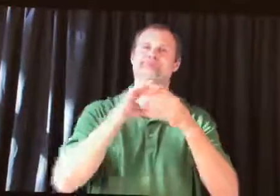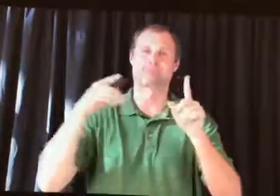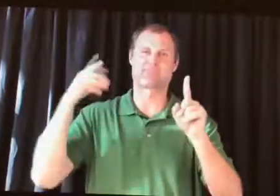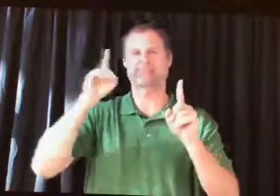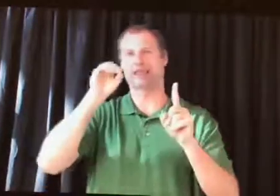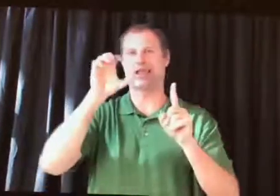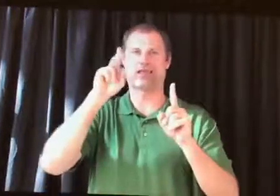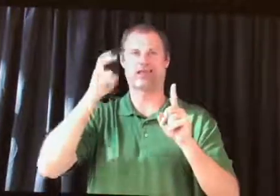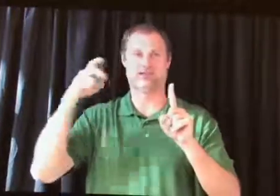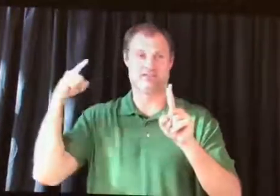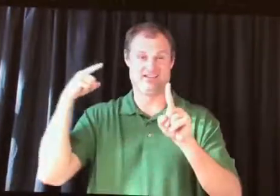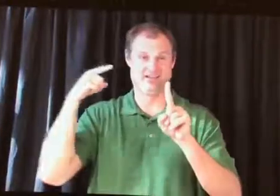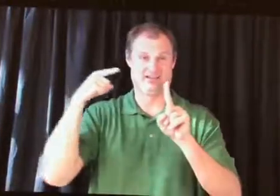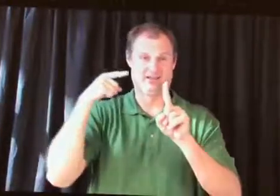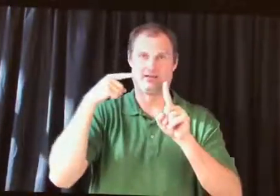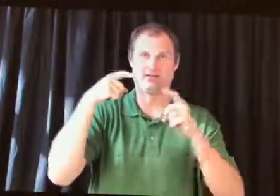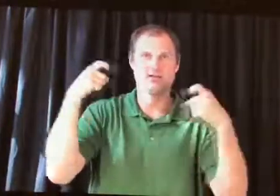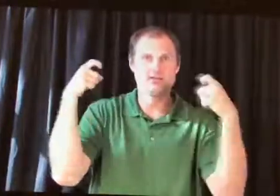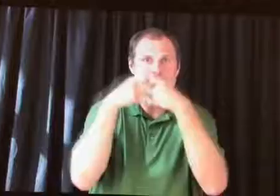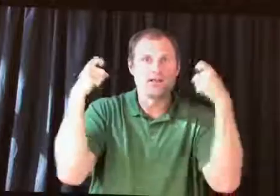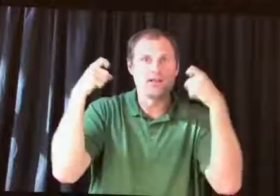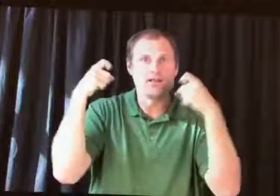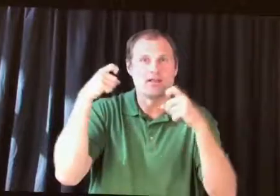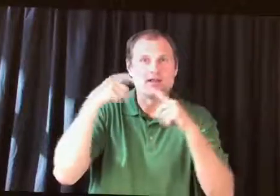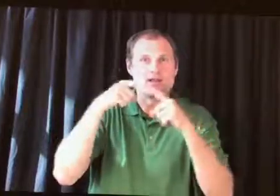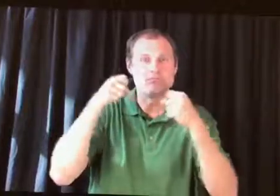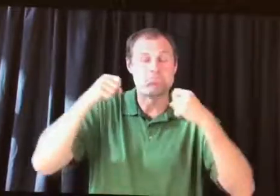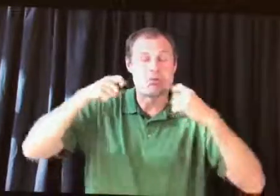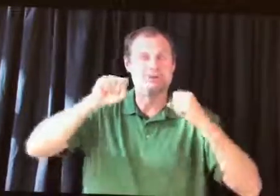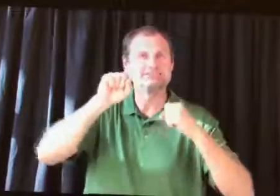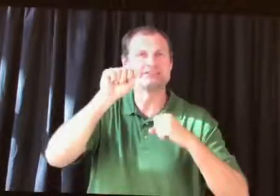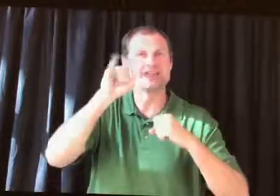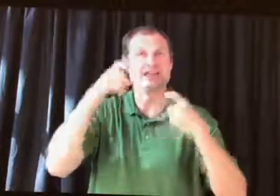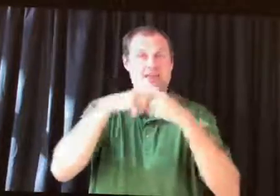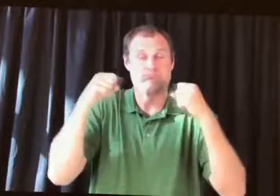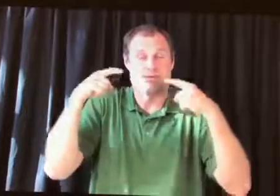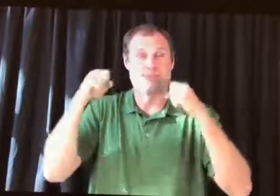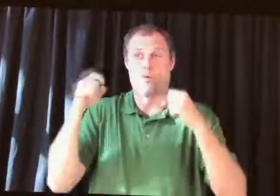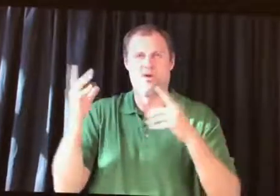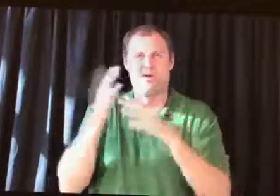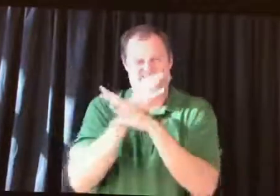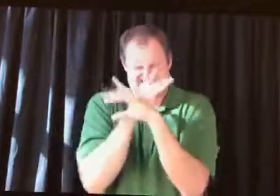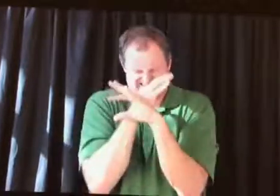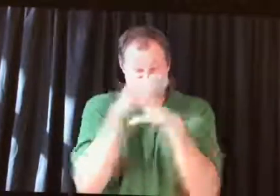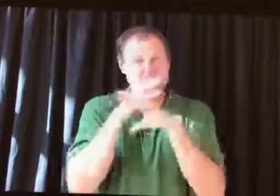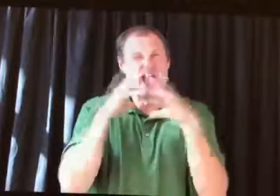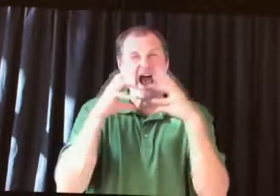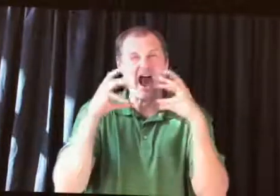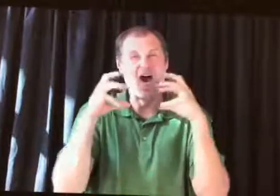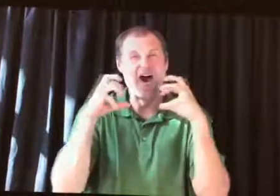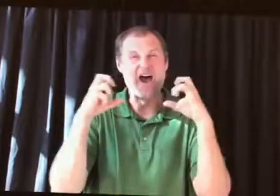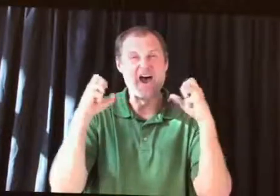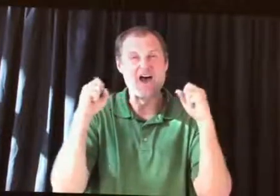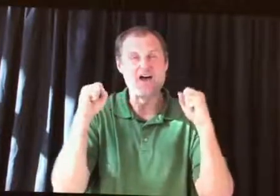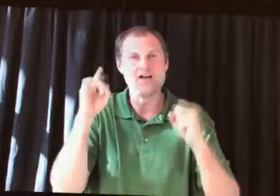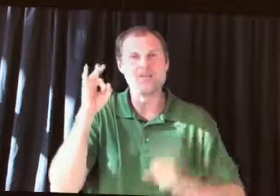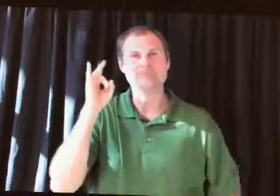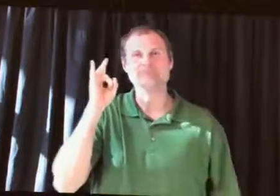And when it hit the building and collided, an electric charge was started and it caused a huge